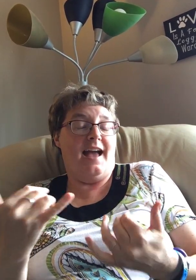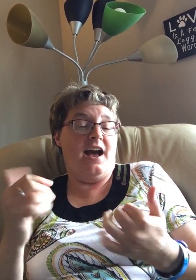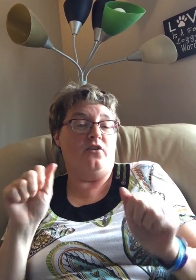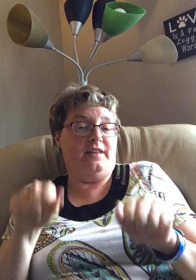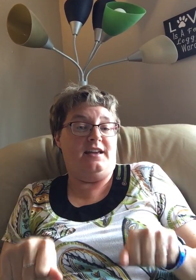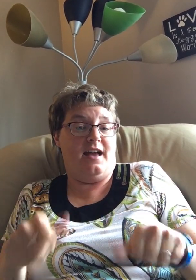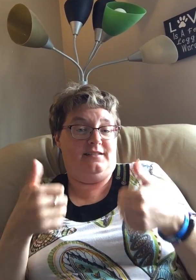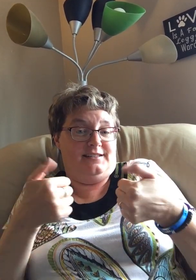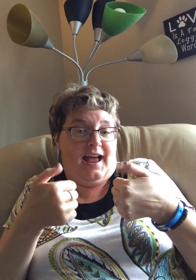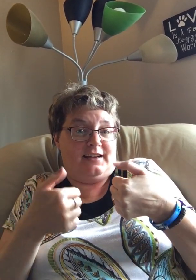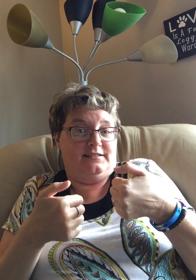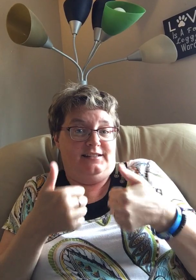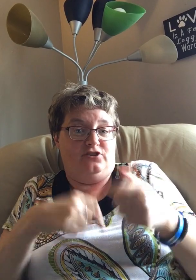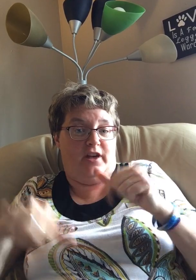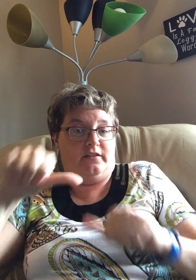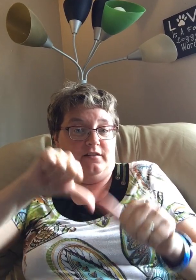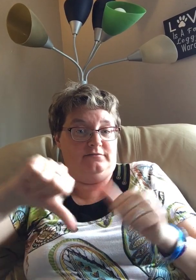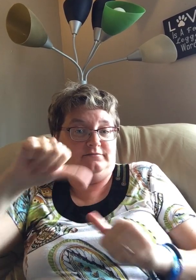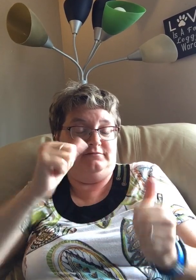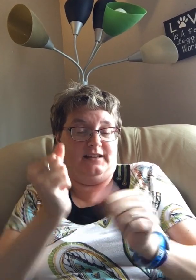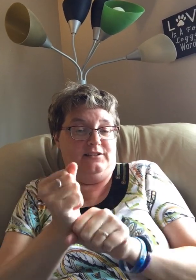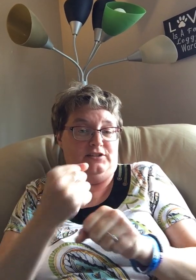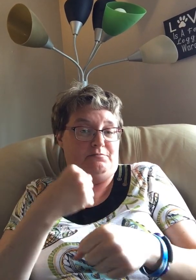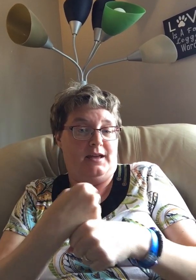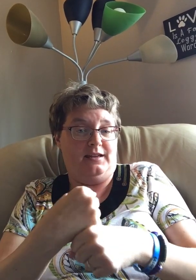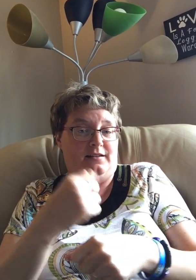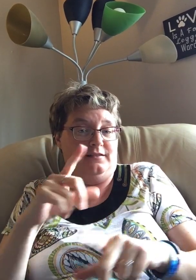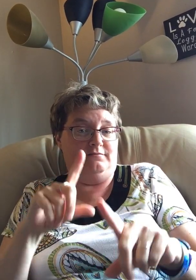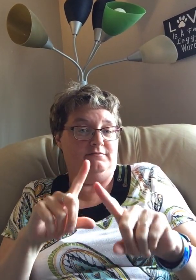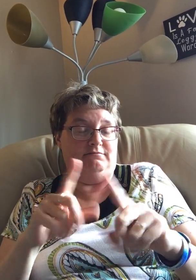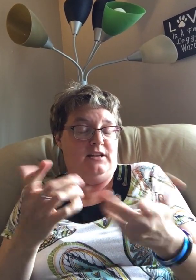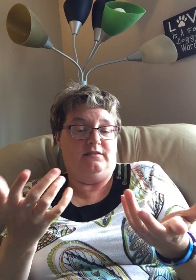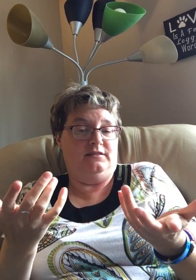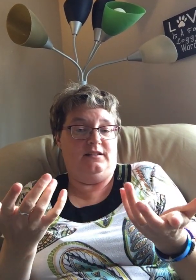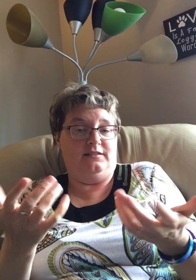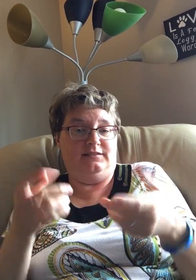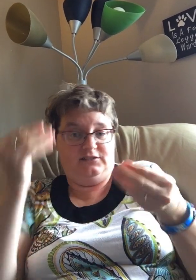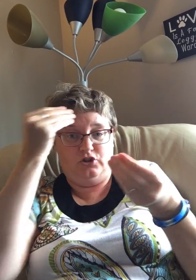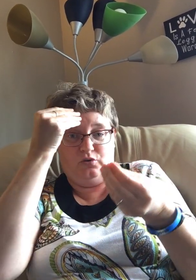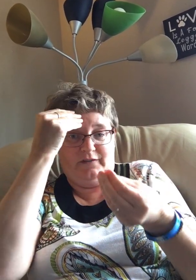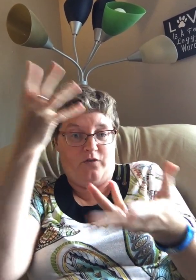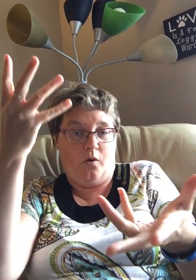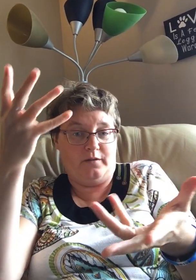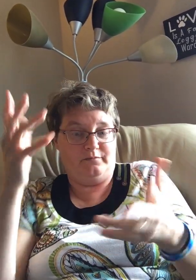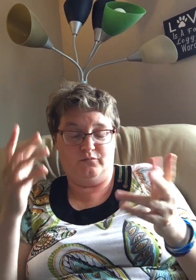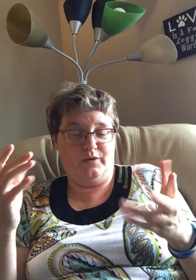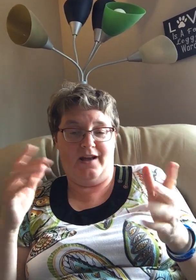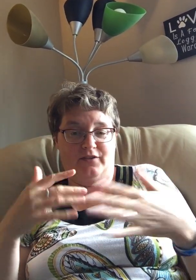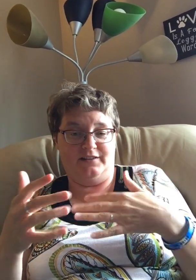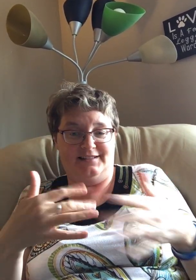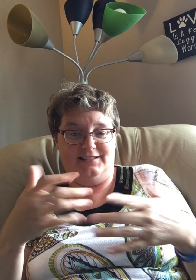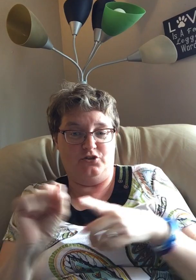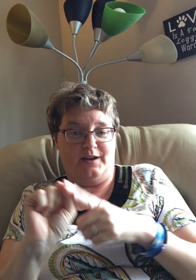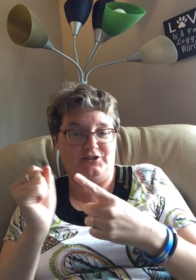now they can text each other and just make to inform whatever the situation